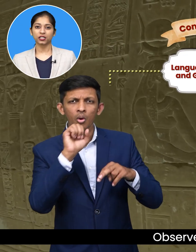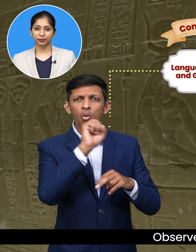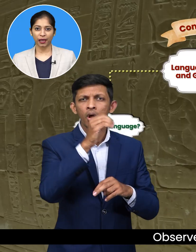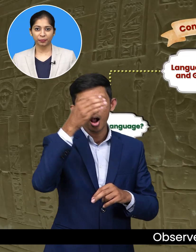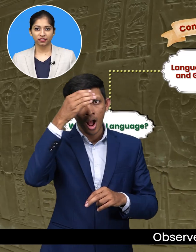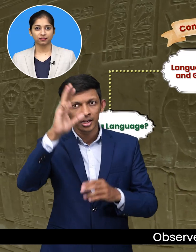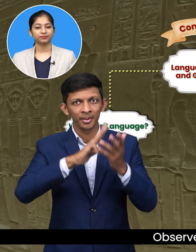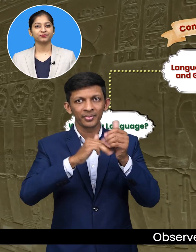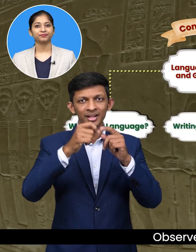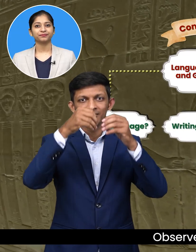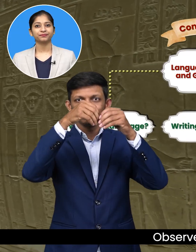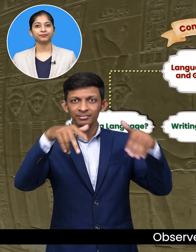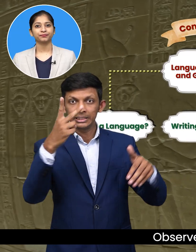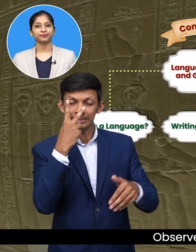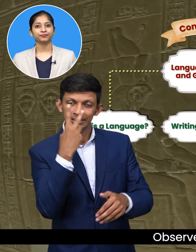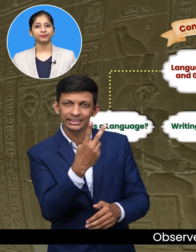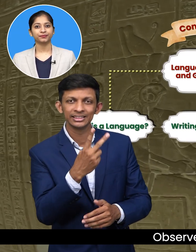Observe the concept map.